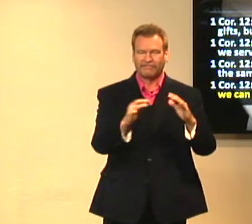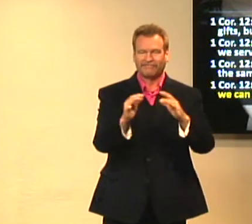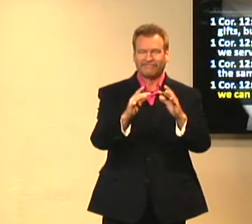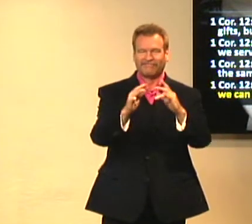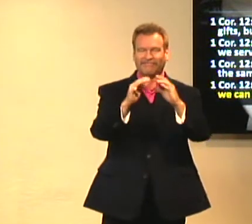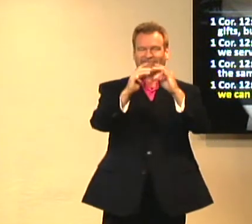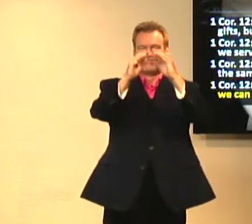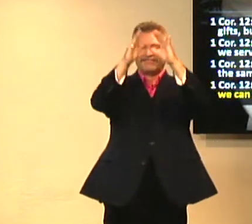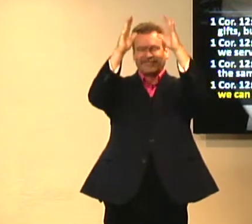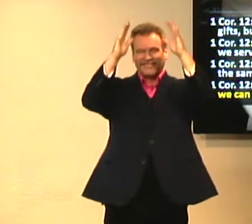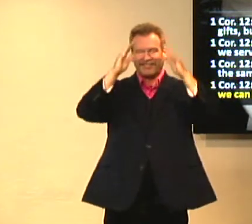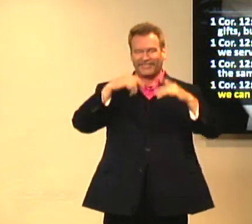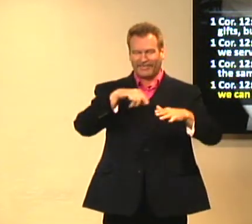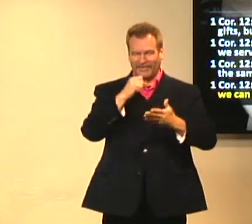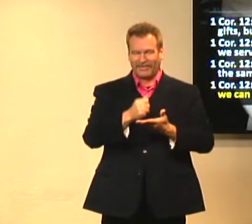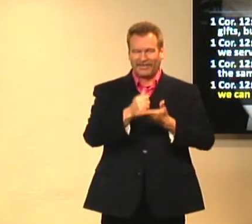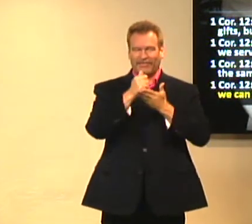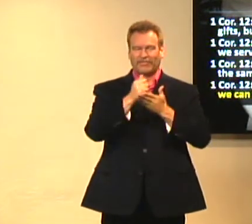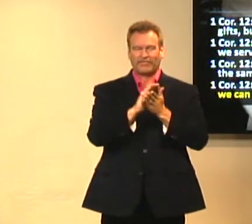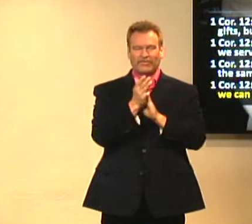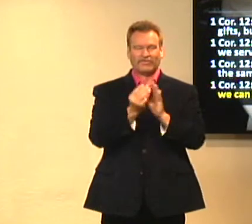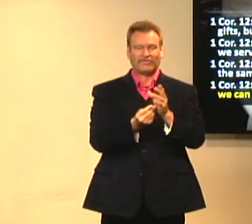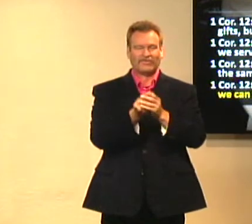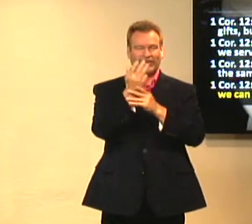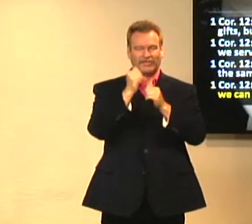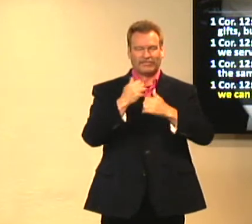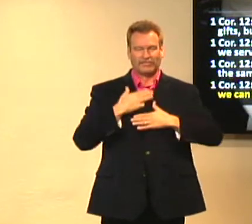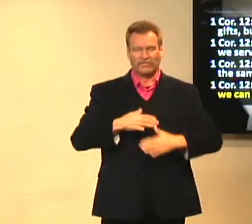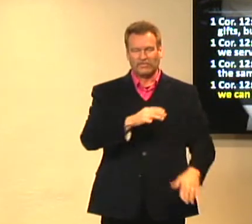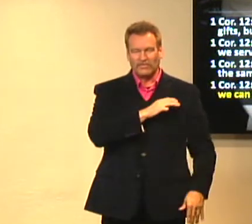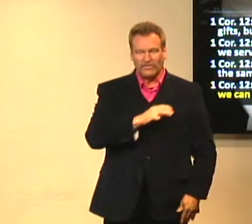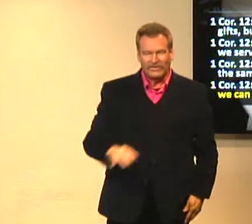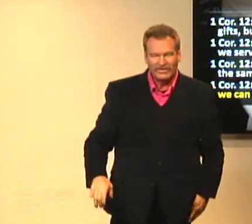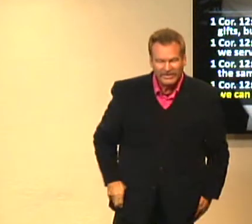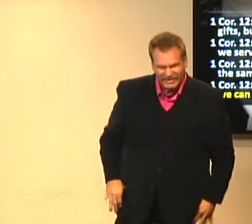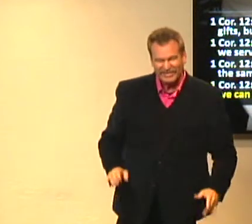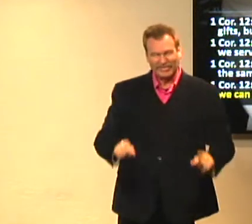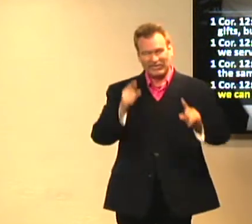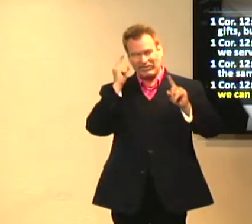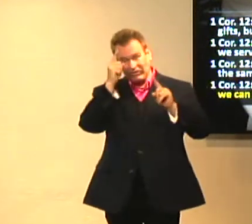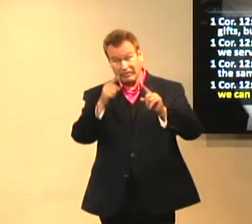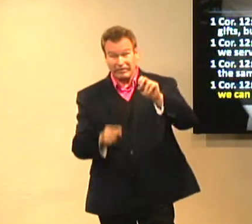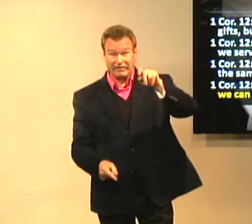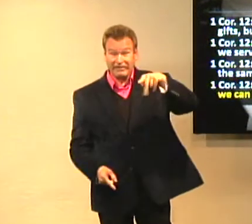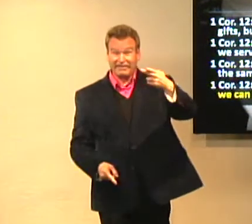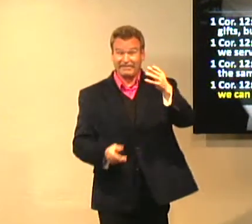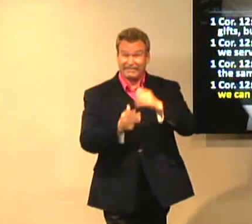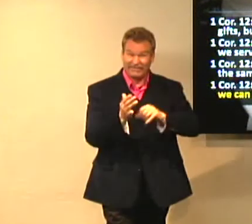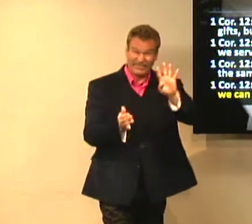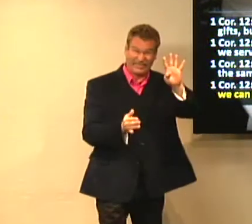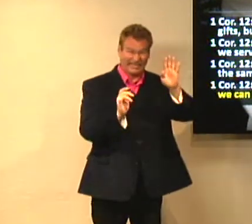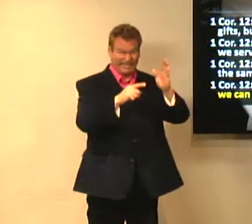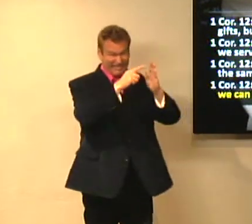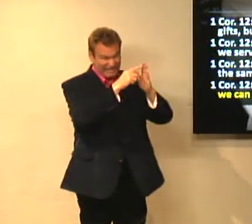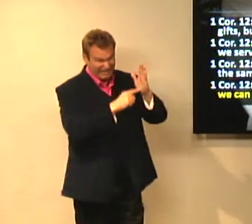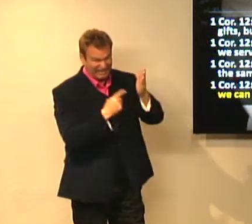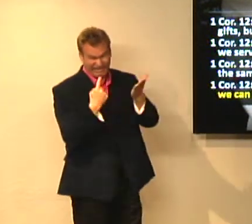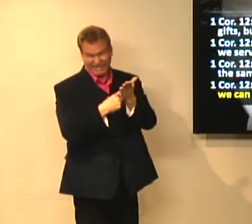know, when people have such a problem, then they need help, and we need to grow together as the body of Christ. And remember, in Ephesians